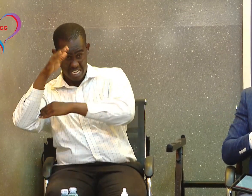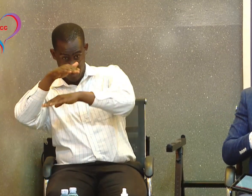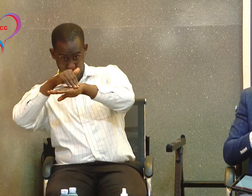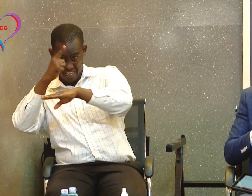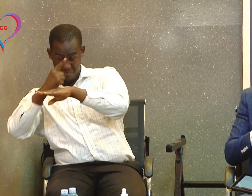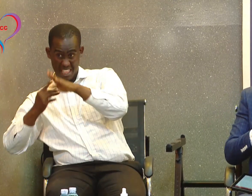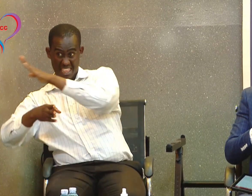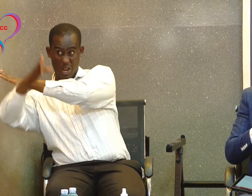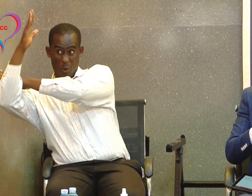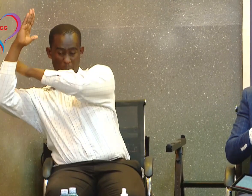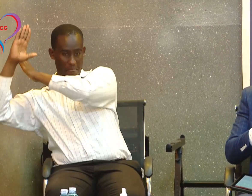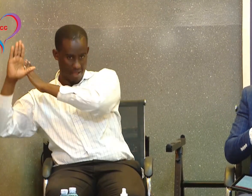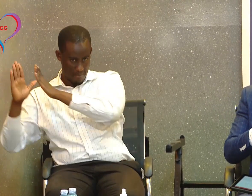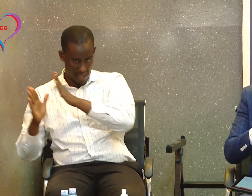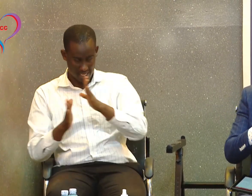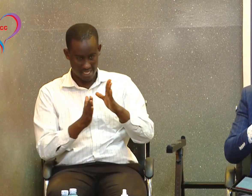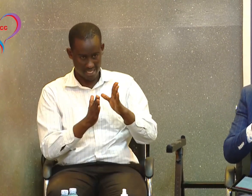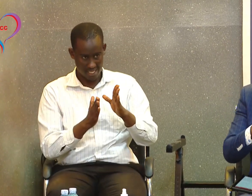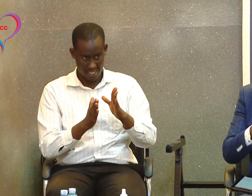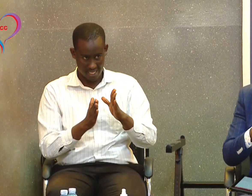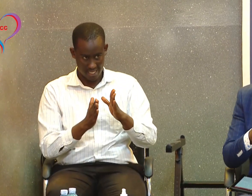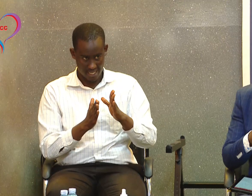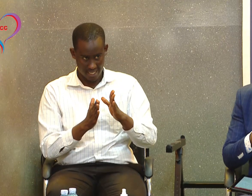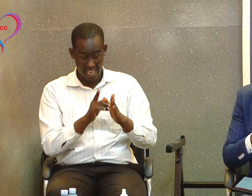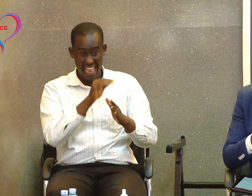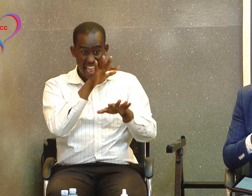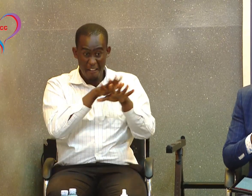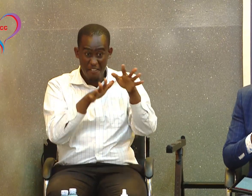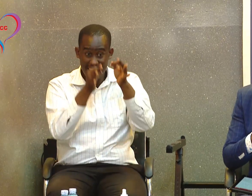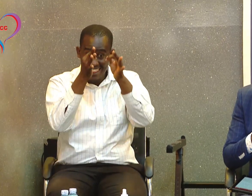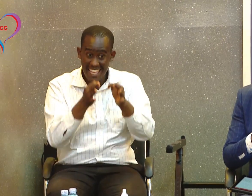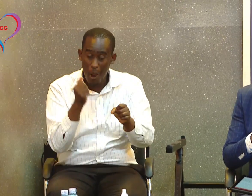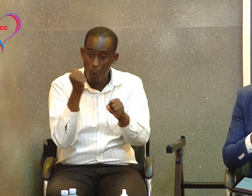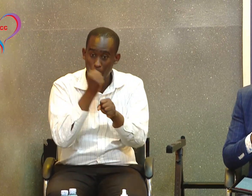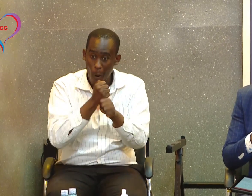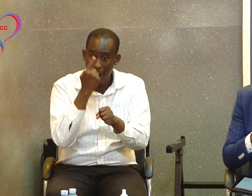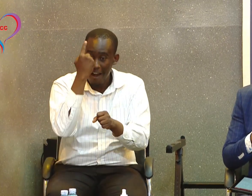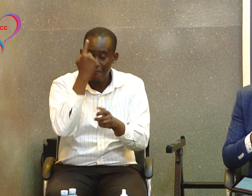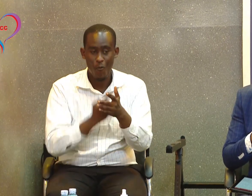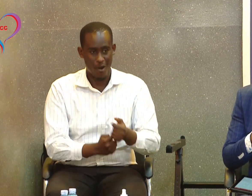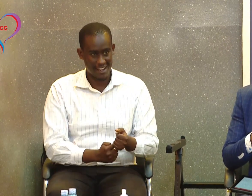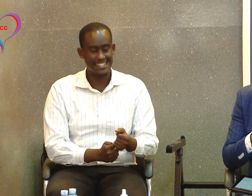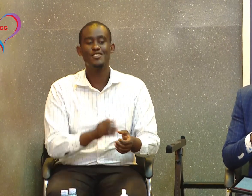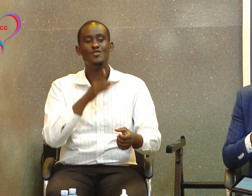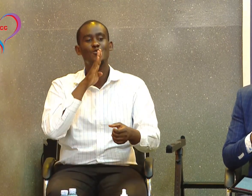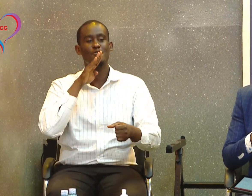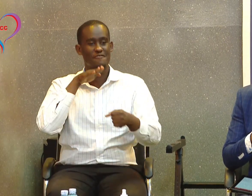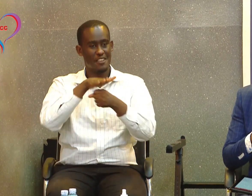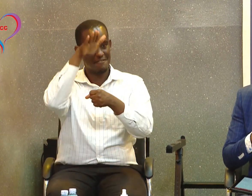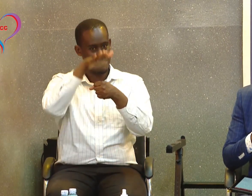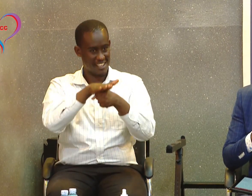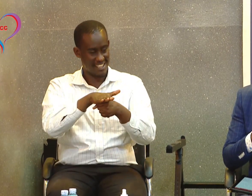is driving you towards fulfilling that which brought you here on earth. Kakati oba waliwo stepmother